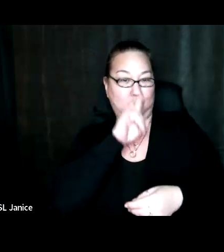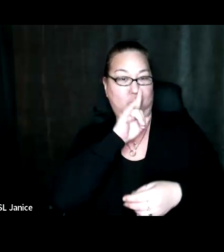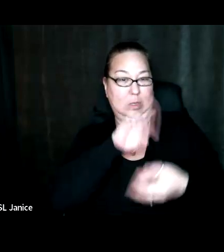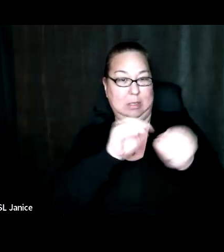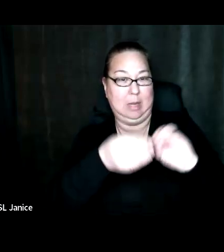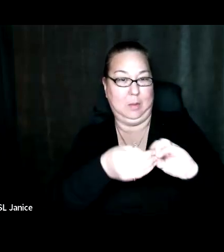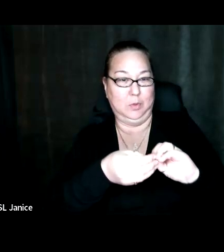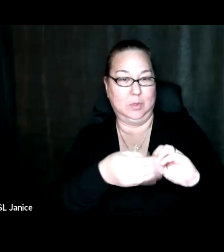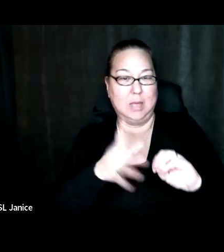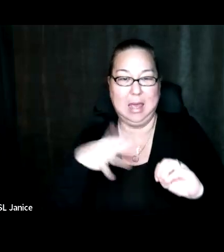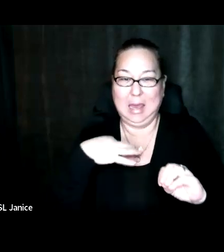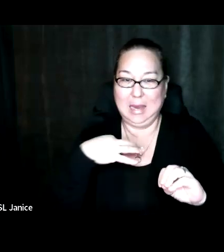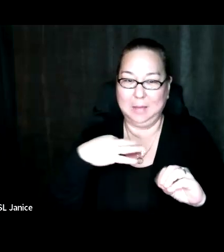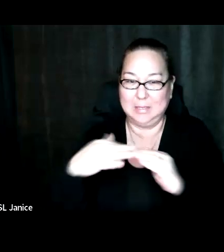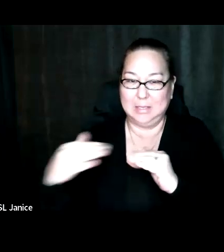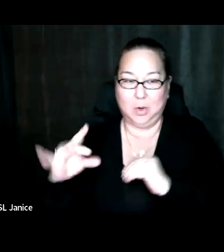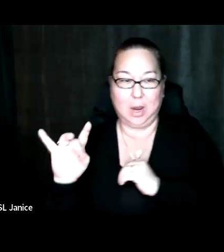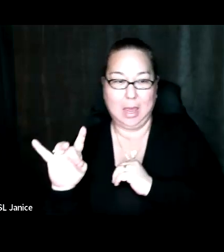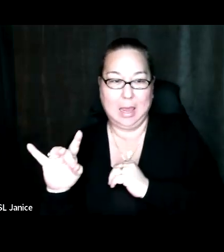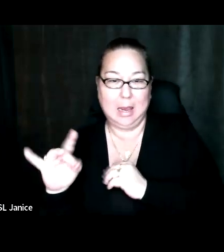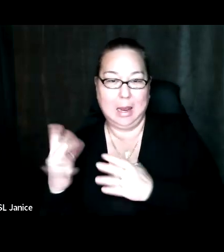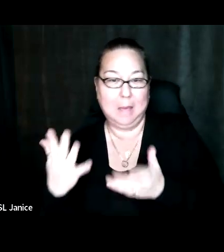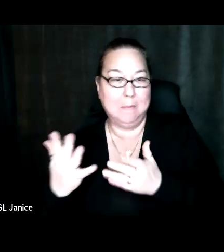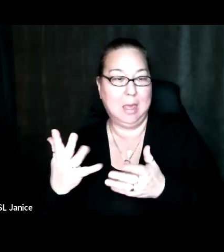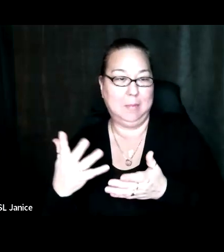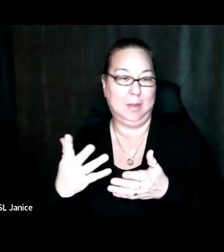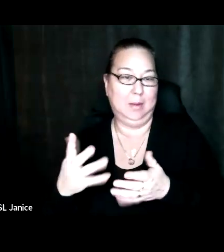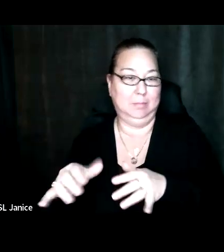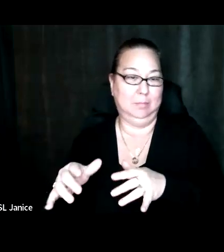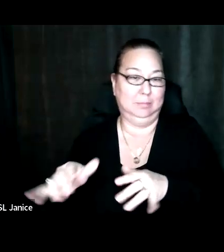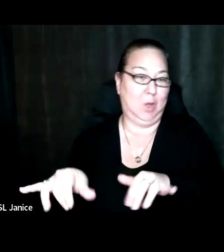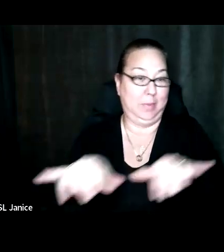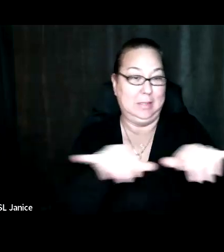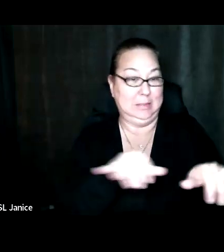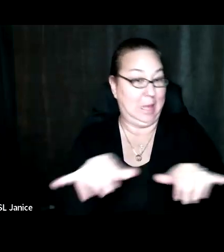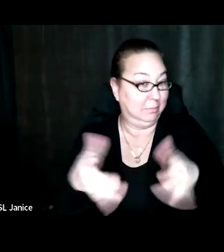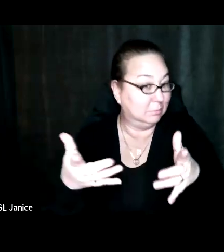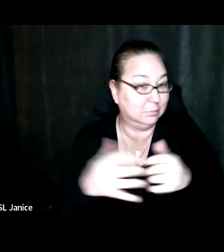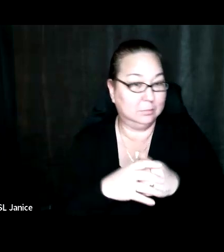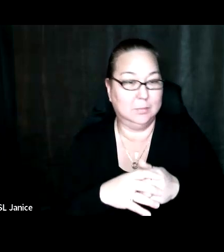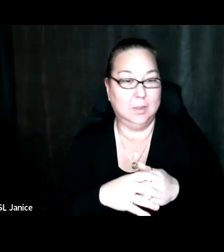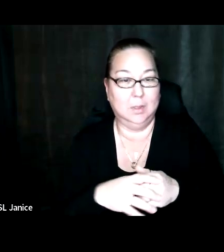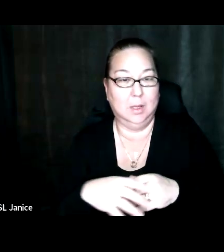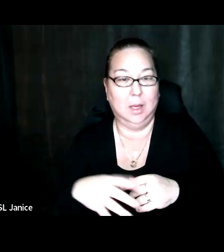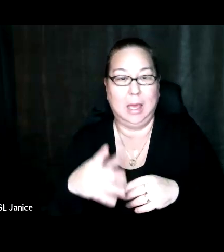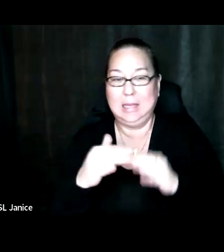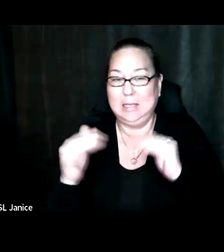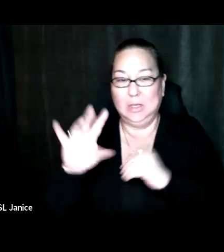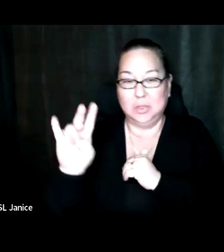one tier that perhaps is receiving that particular message, right? So I'd be interested to see if we have done